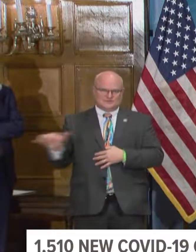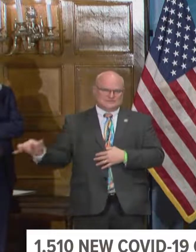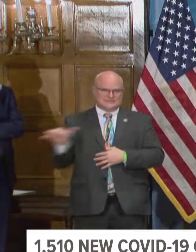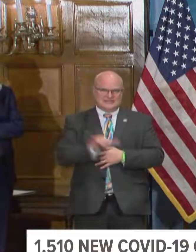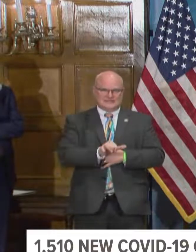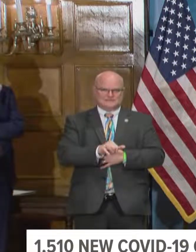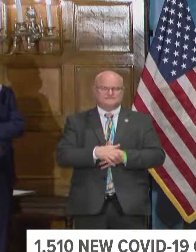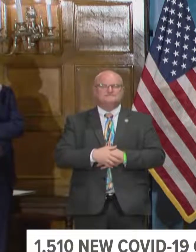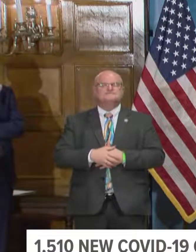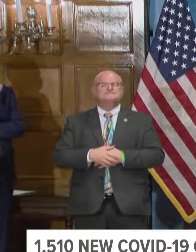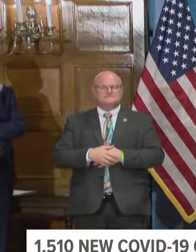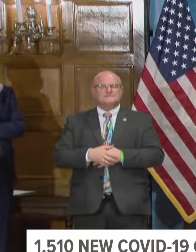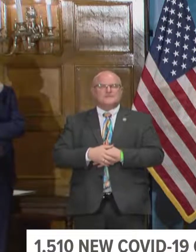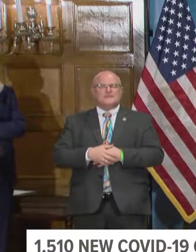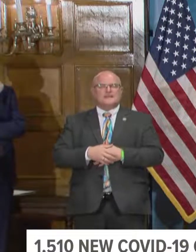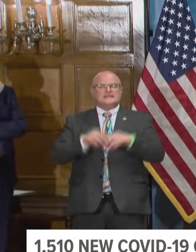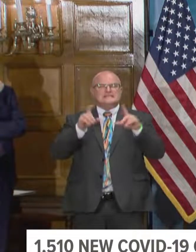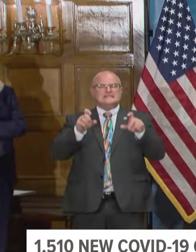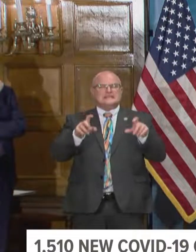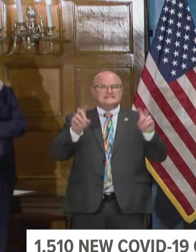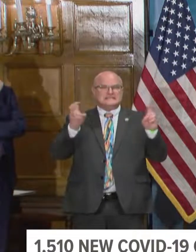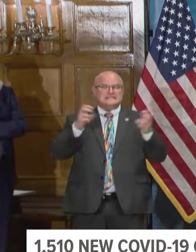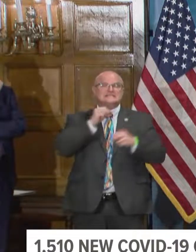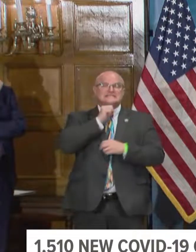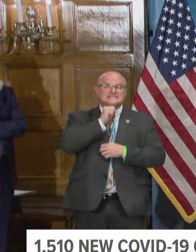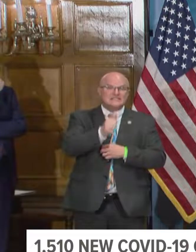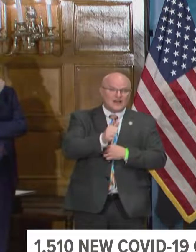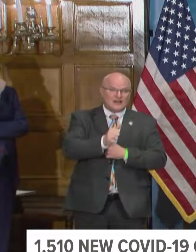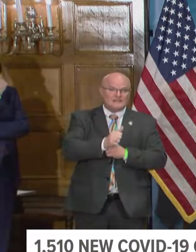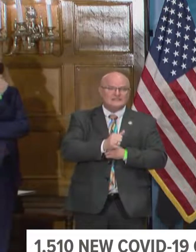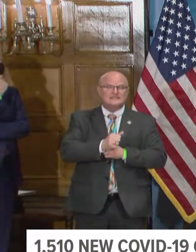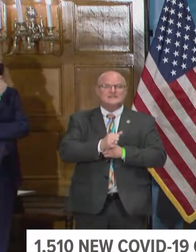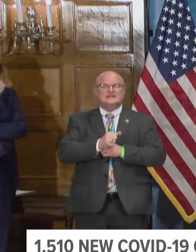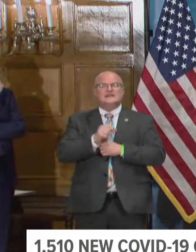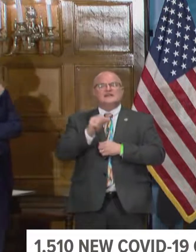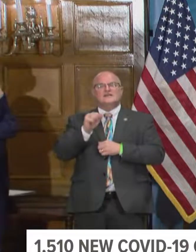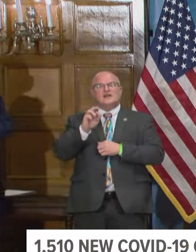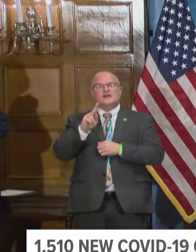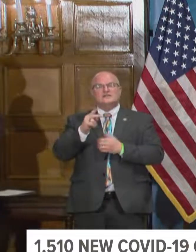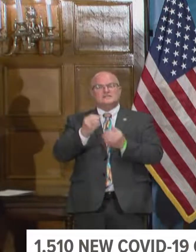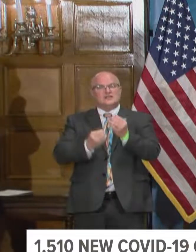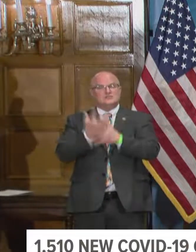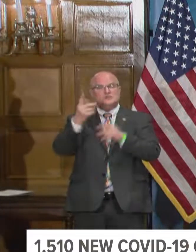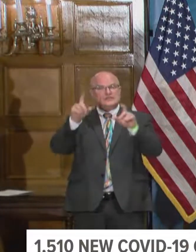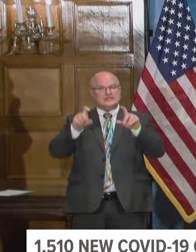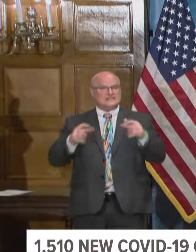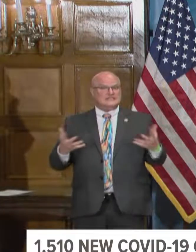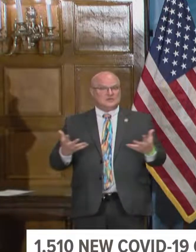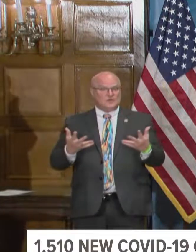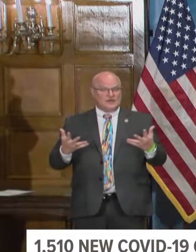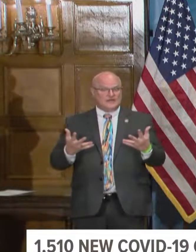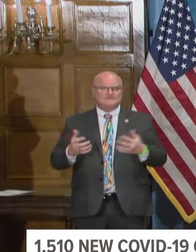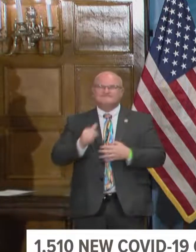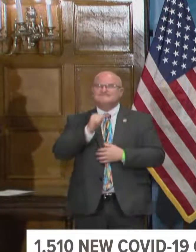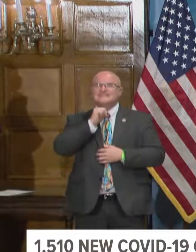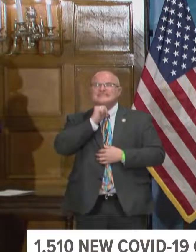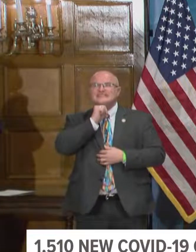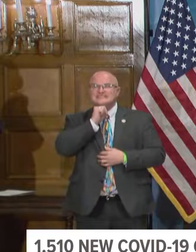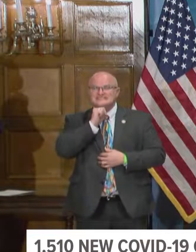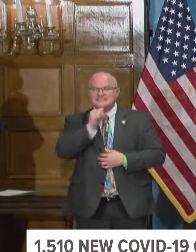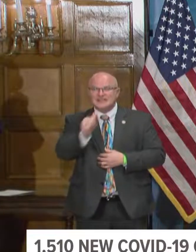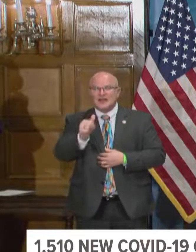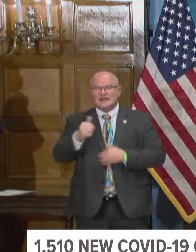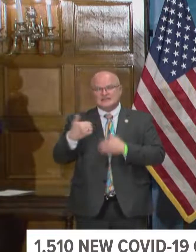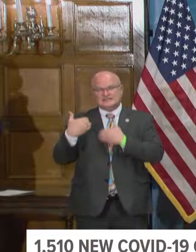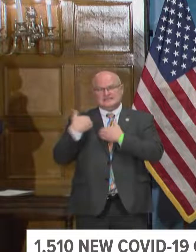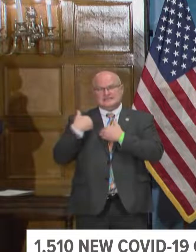about what testing is not. The focus for Arkansas spring testing this year is not on the accountability